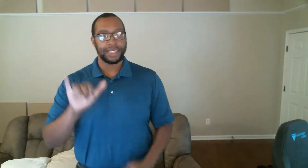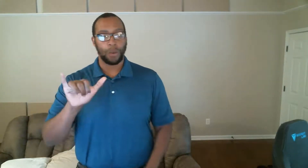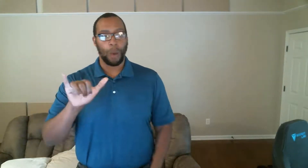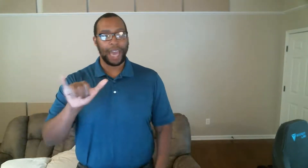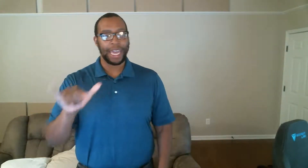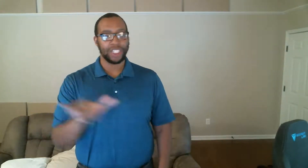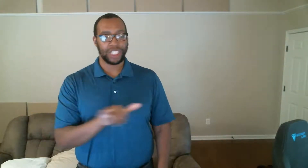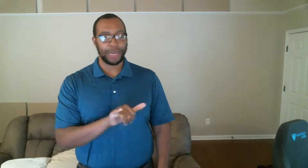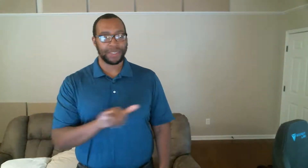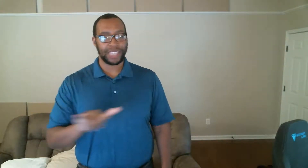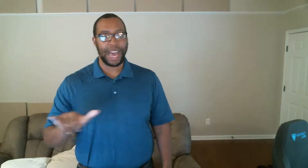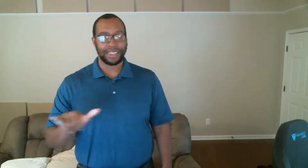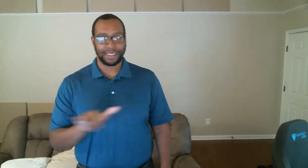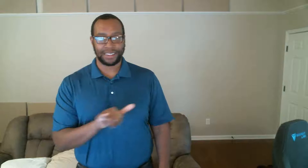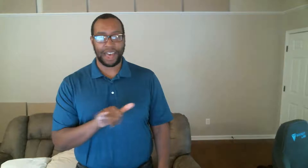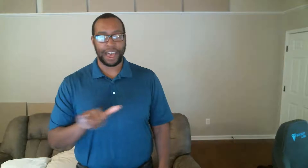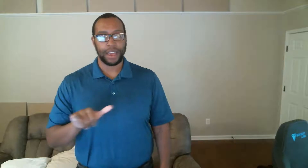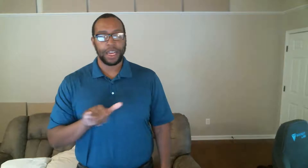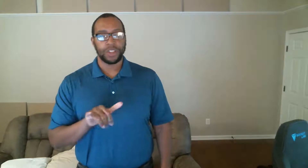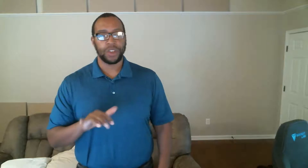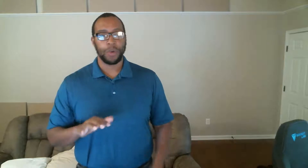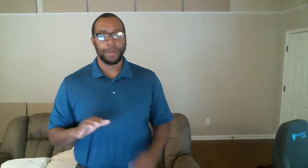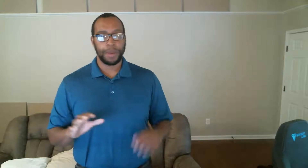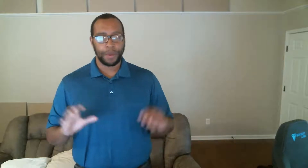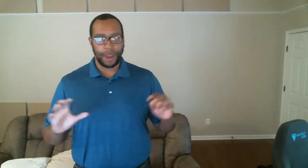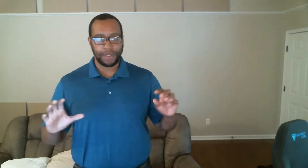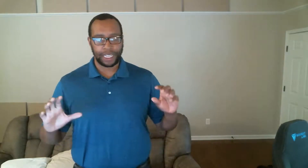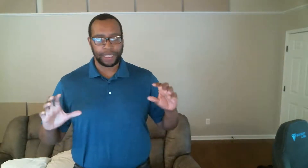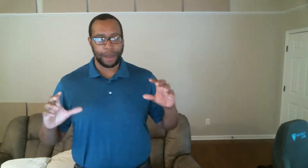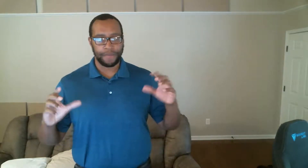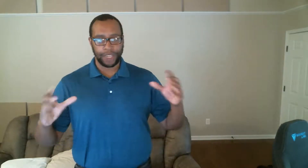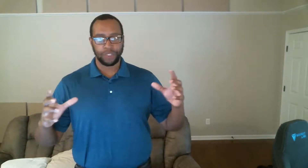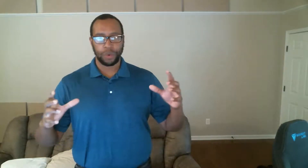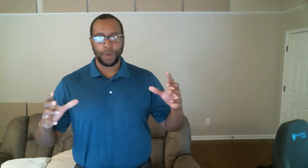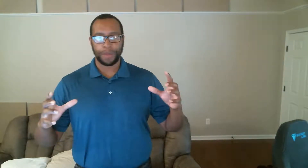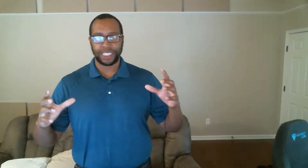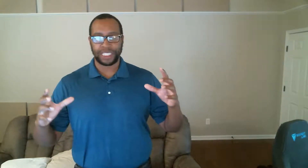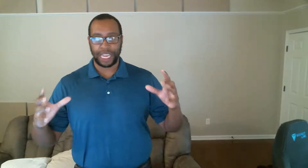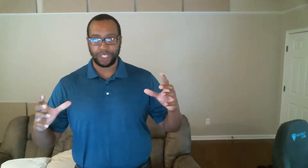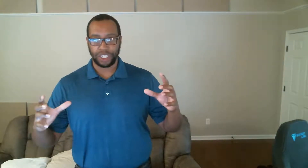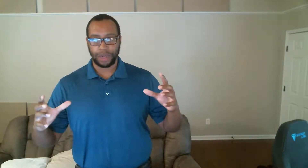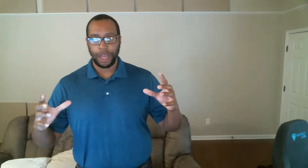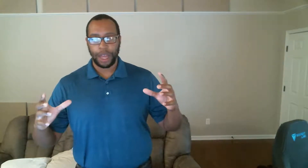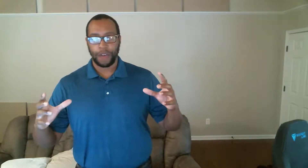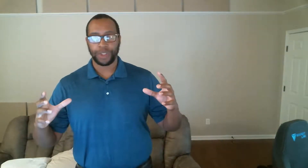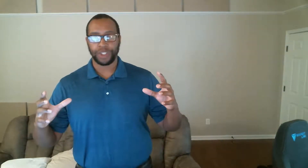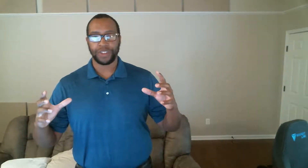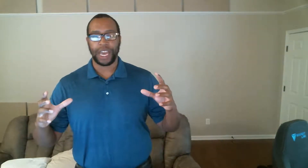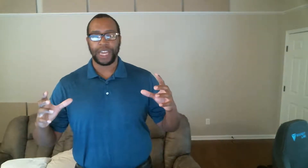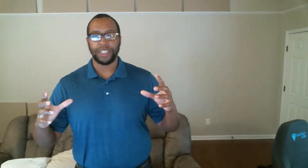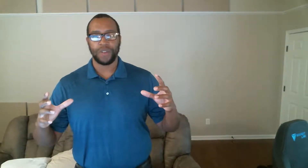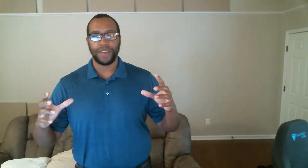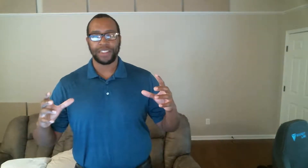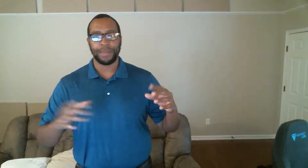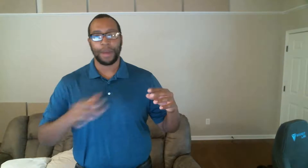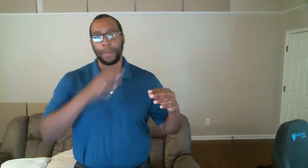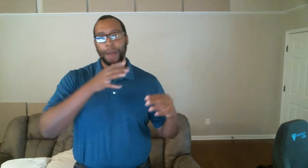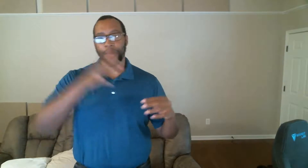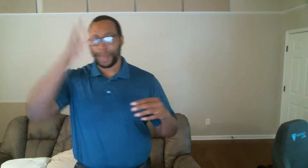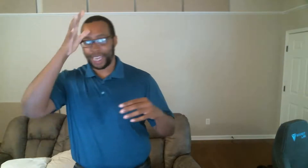Y hand shape, side to side. So remember, everything is about visual representation of what you're signing. So if I say my mom and my dad